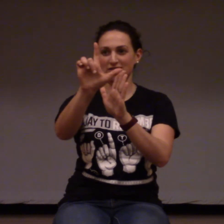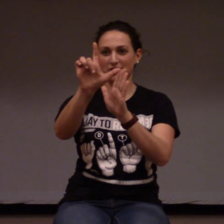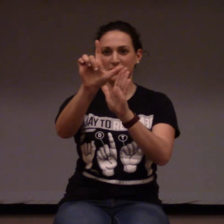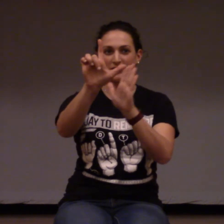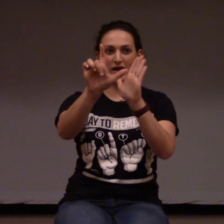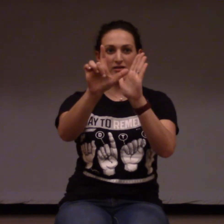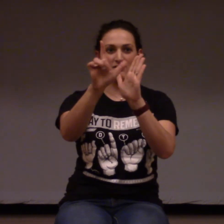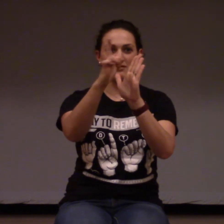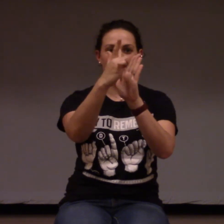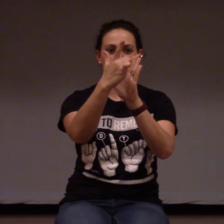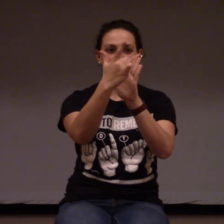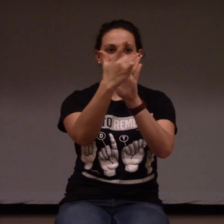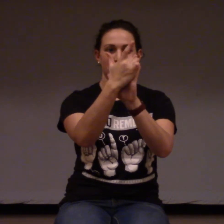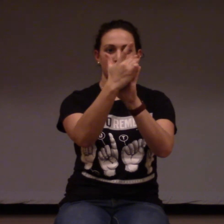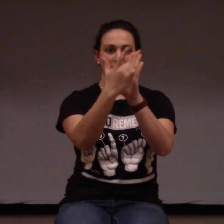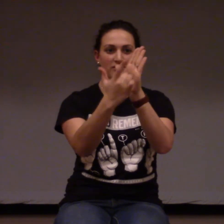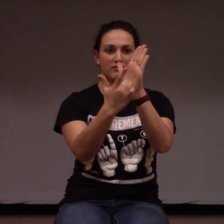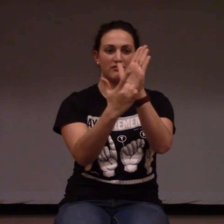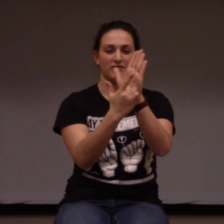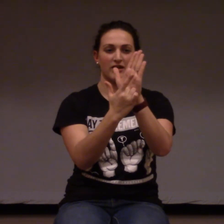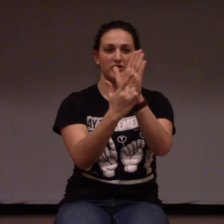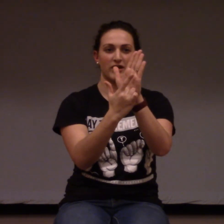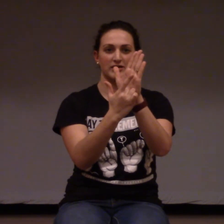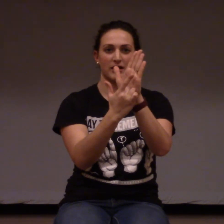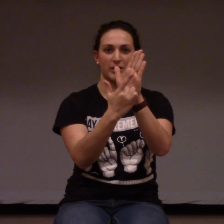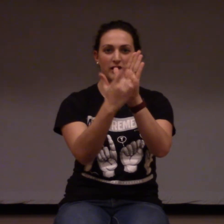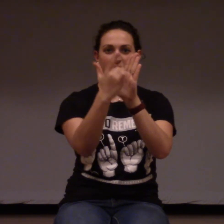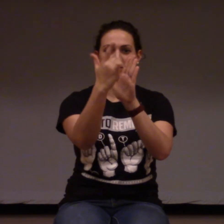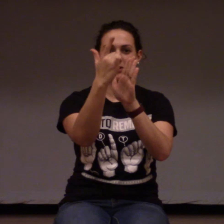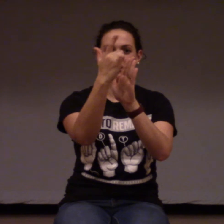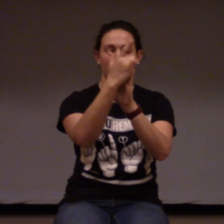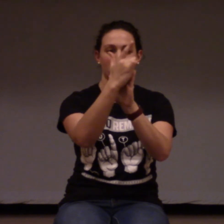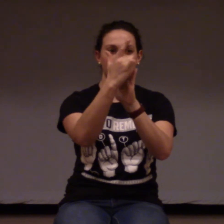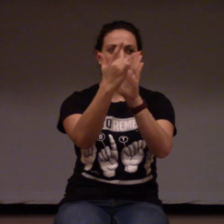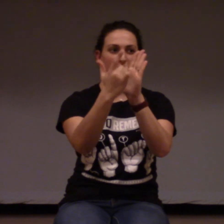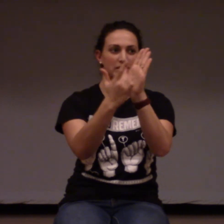be an L on your non-dominant hand, going up and down.